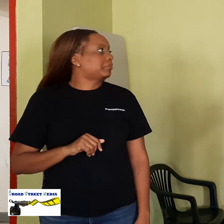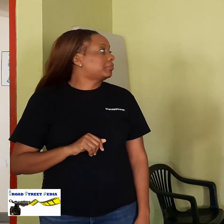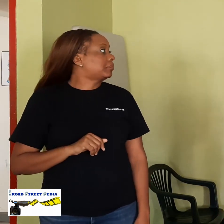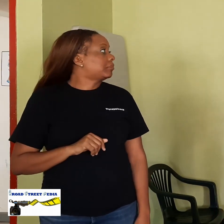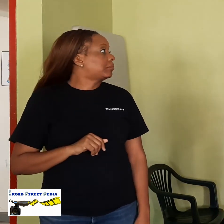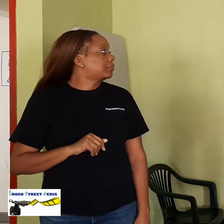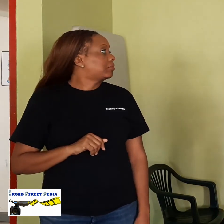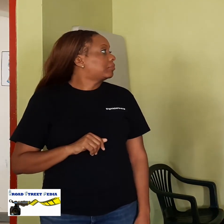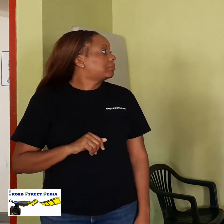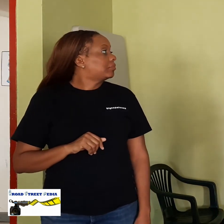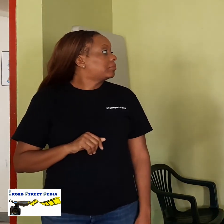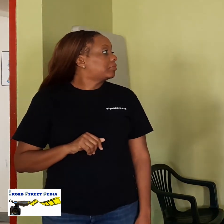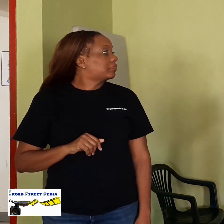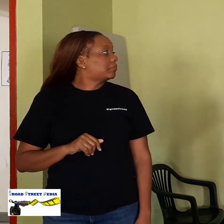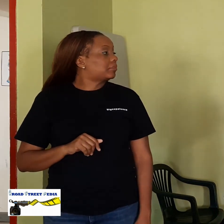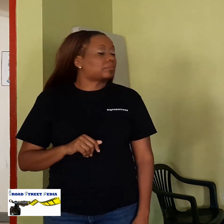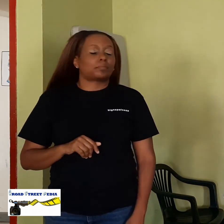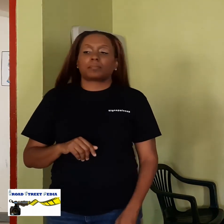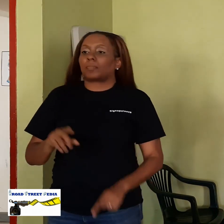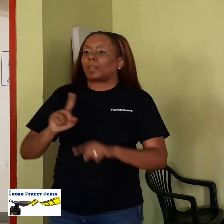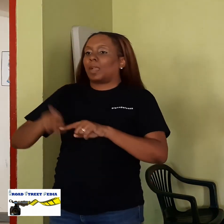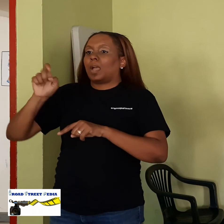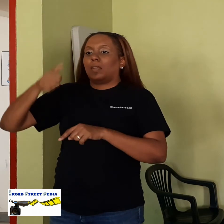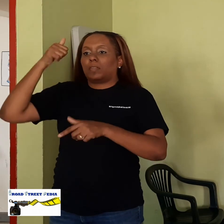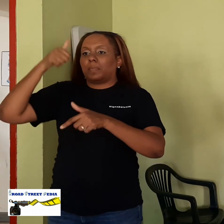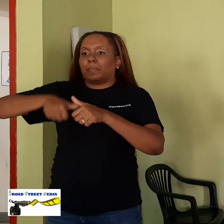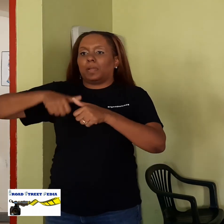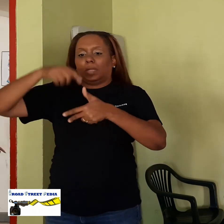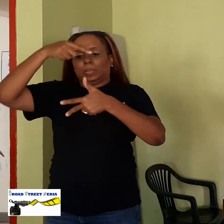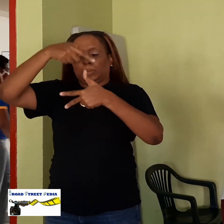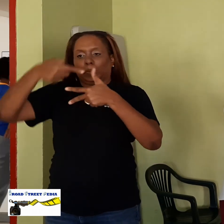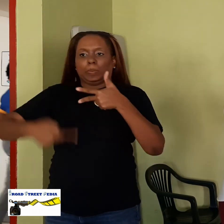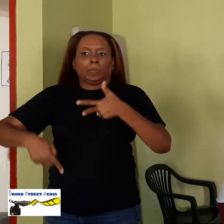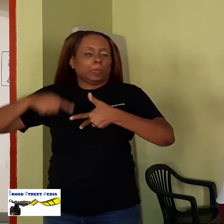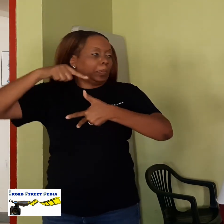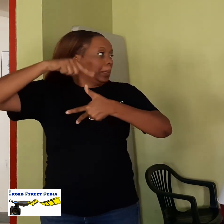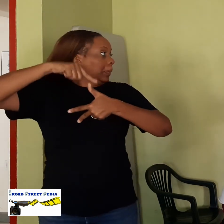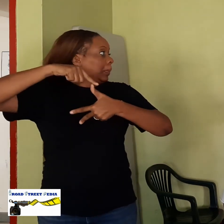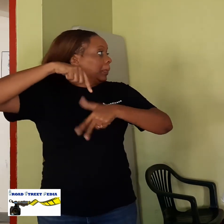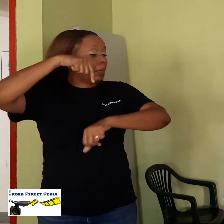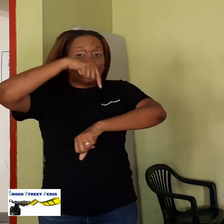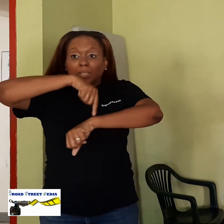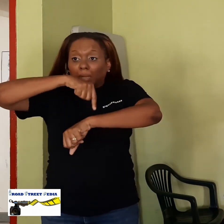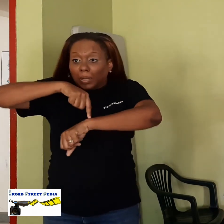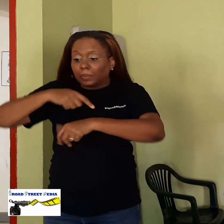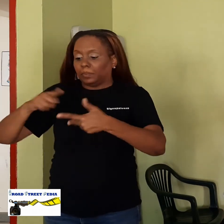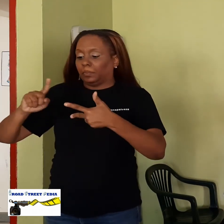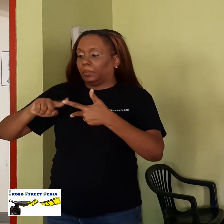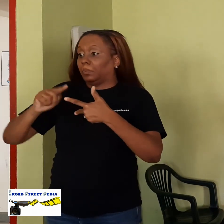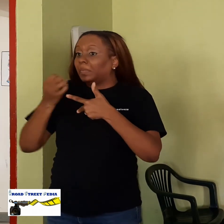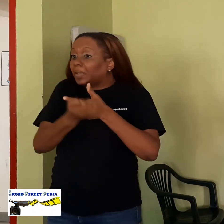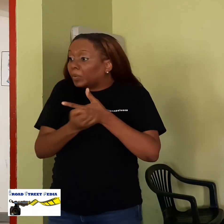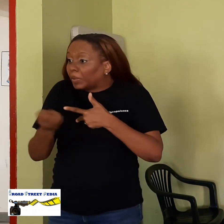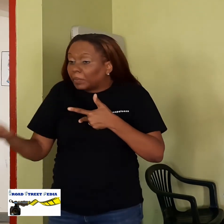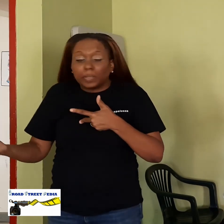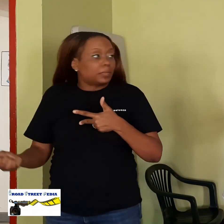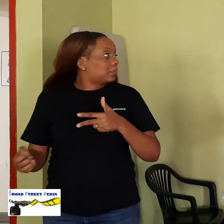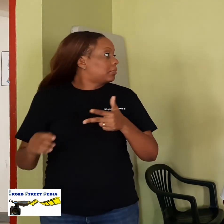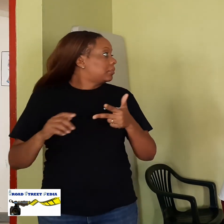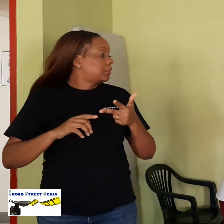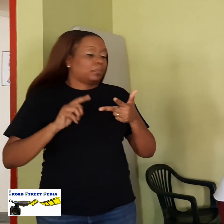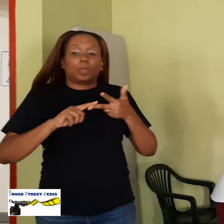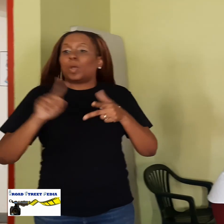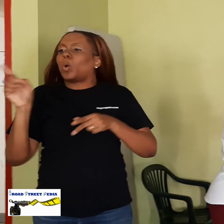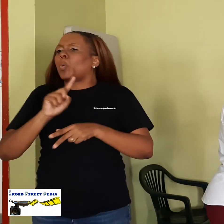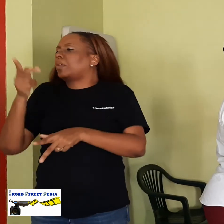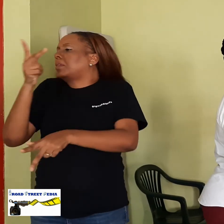The time of the day, the equipment we are using, and the storage is very important. So let's